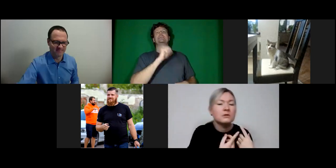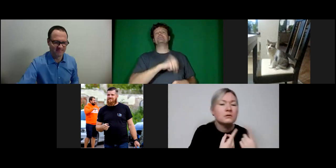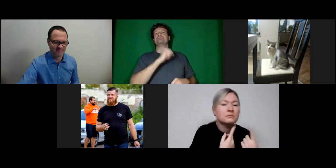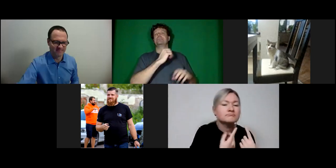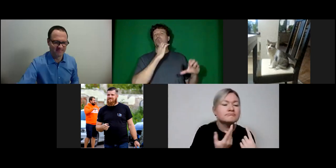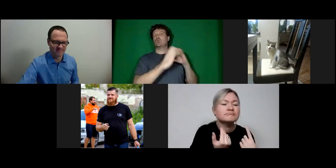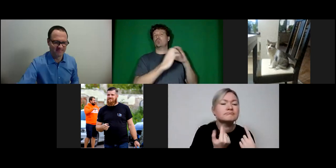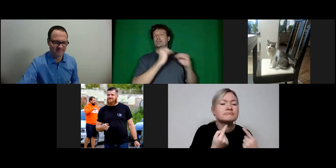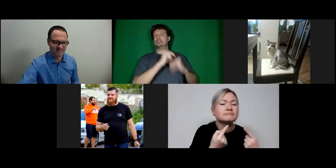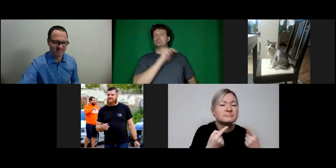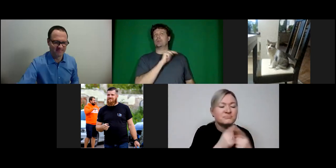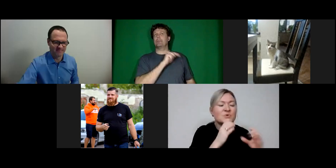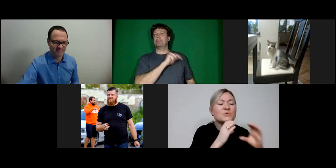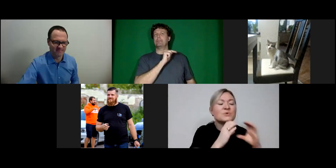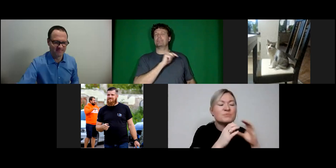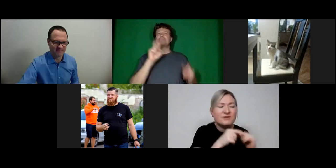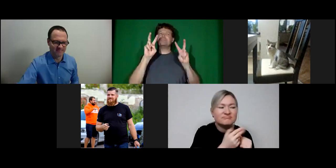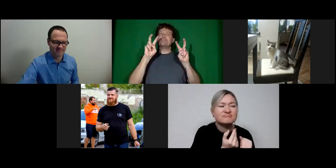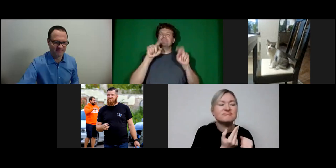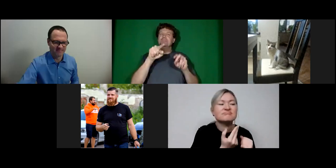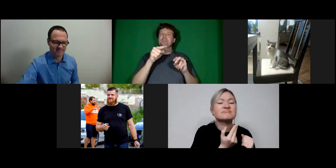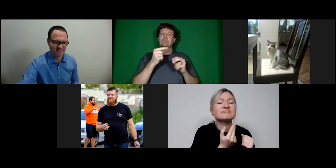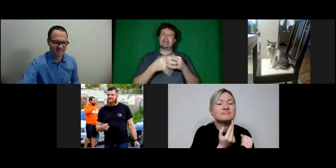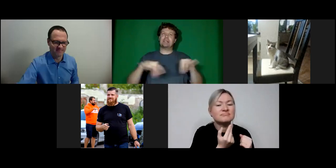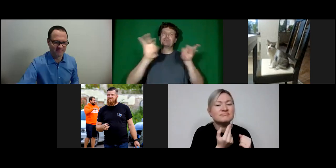And they told me that I really